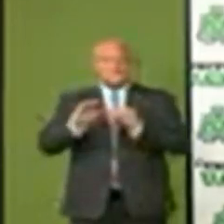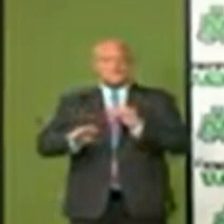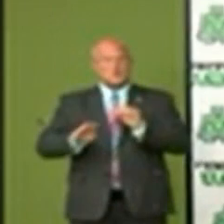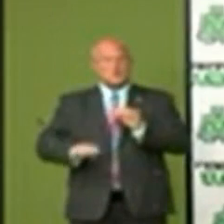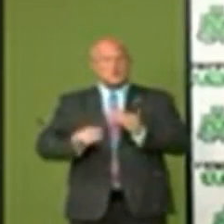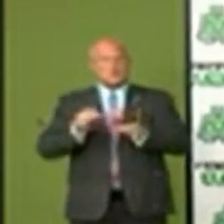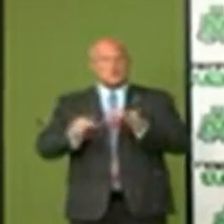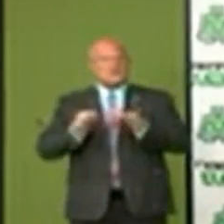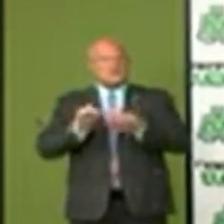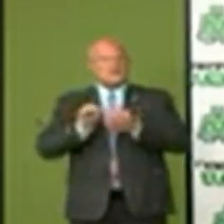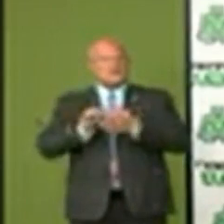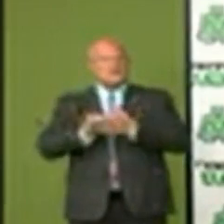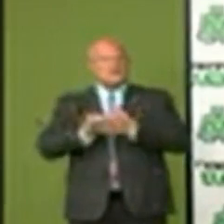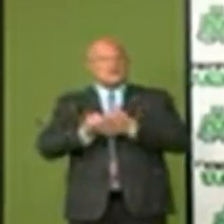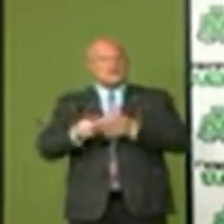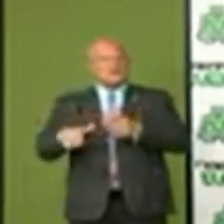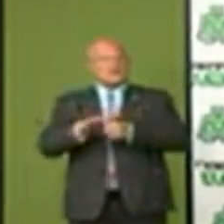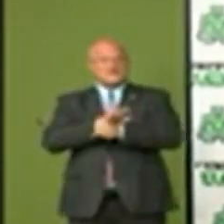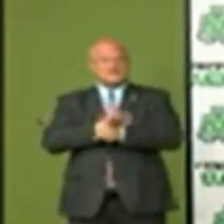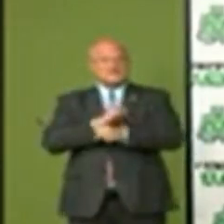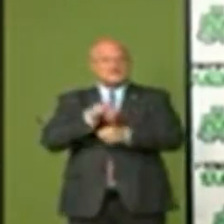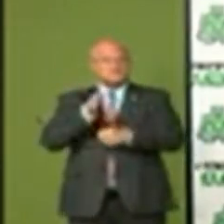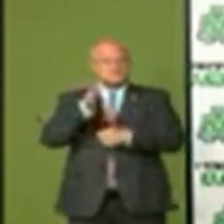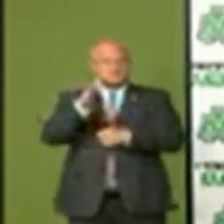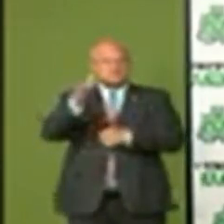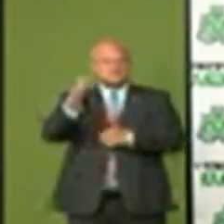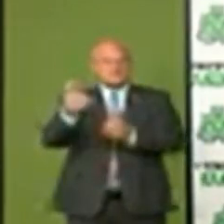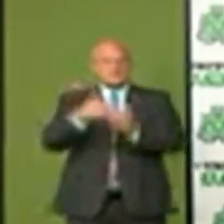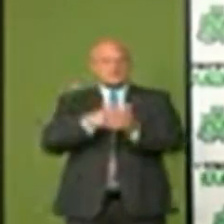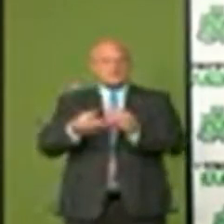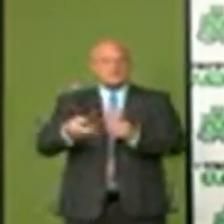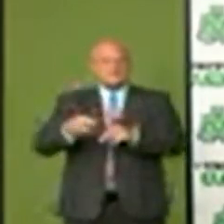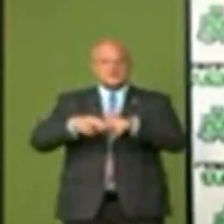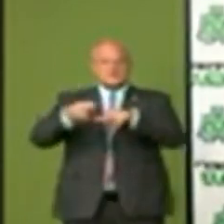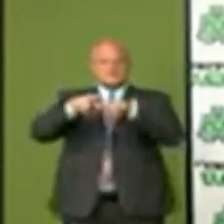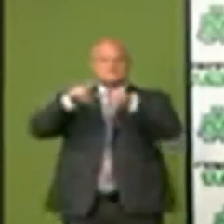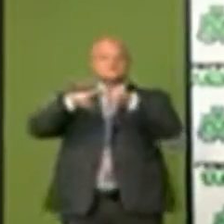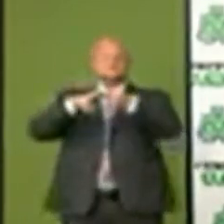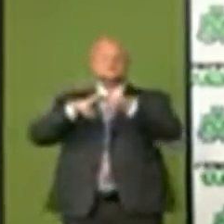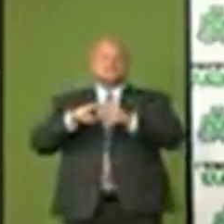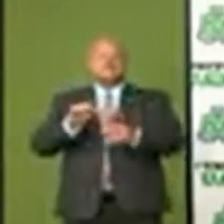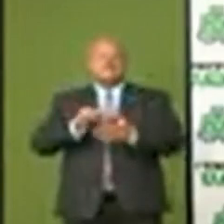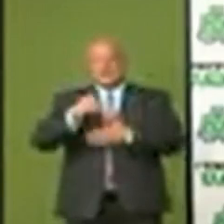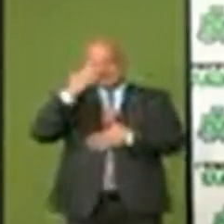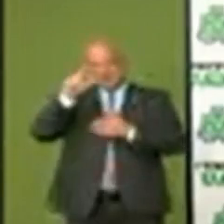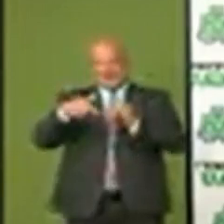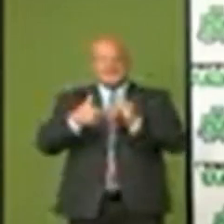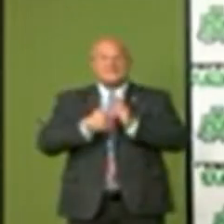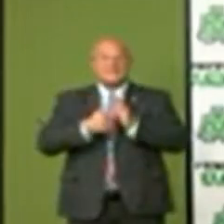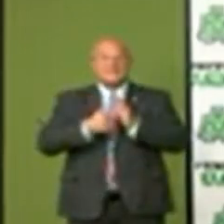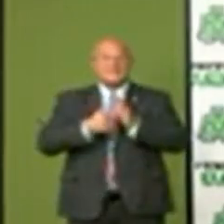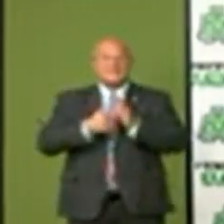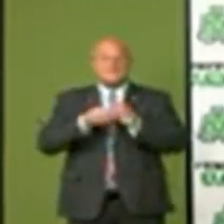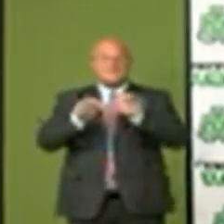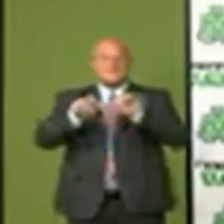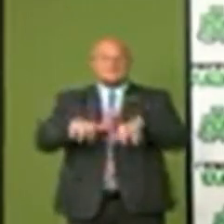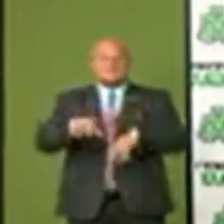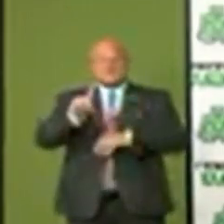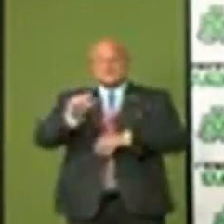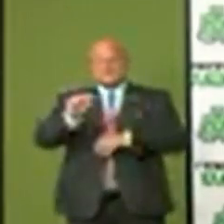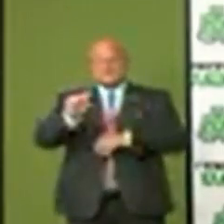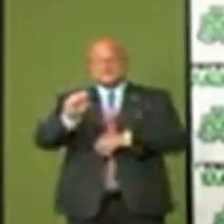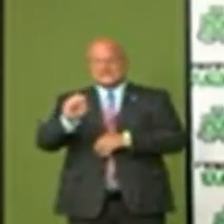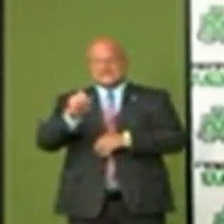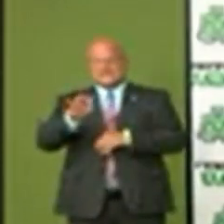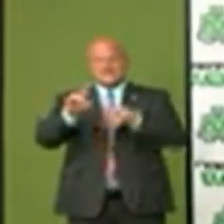to whether they are filled up in the coming days and it goes up a little bit, because that's because these are entered by date of